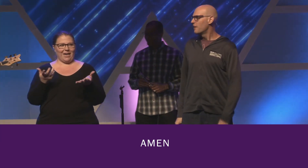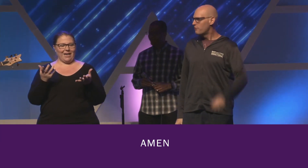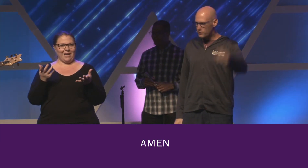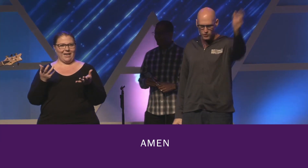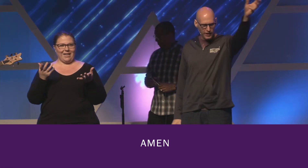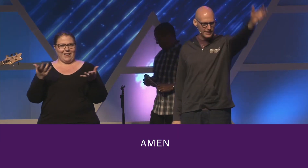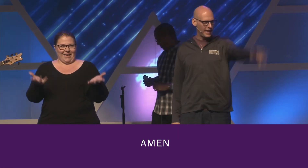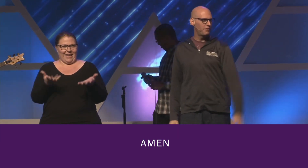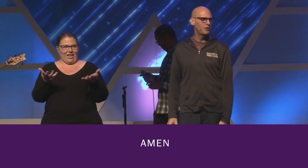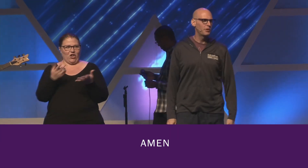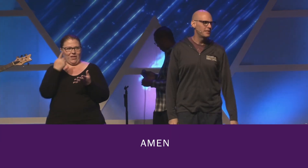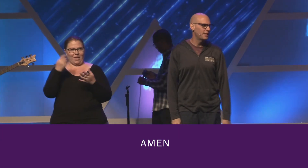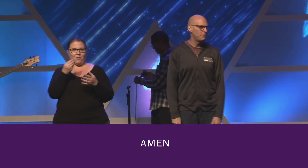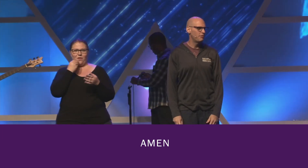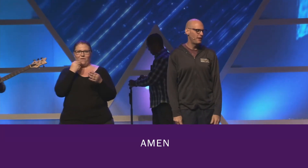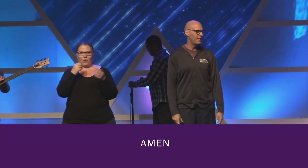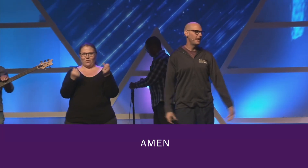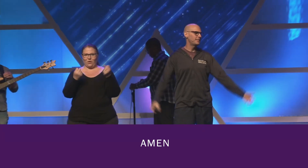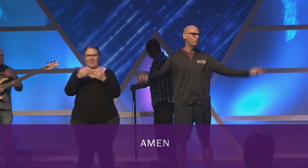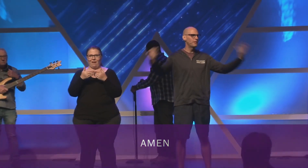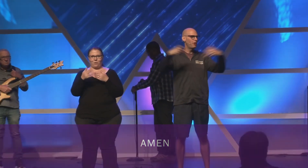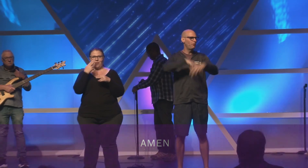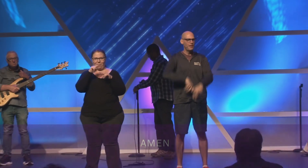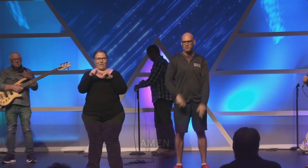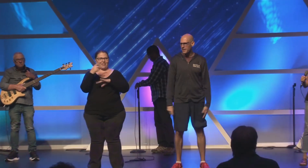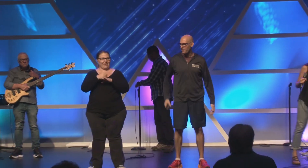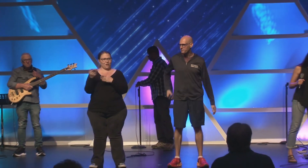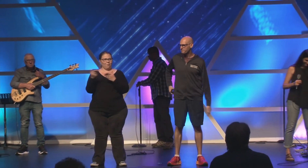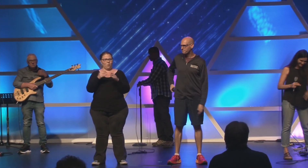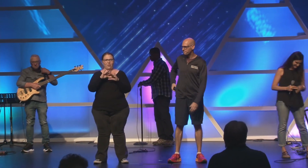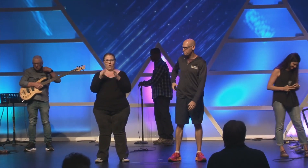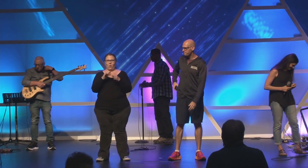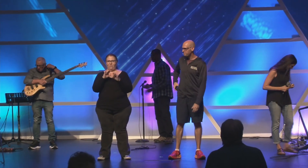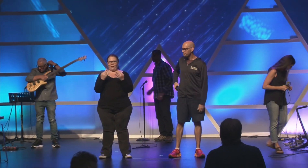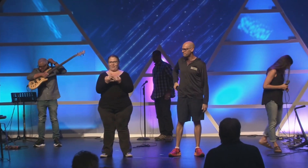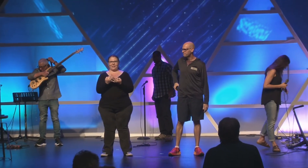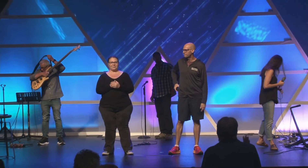summer. Food trucks afterwards. It's going to be a fun day, so bring the whole family out.